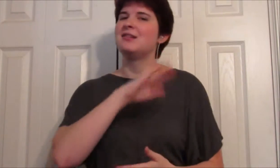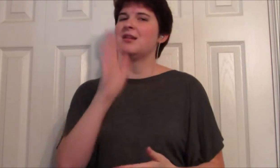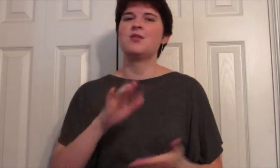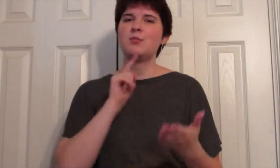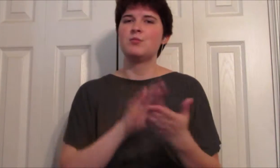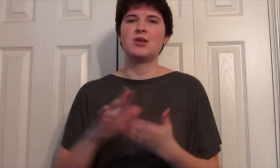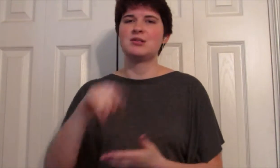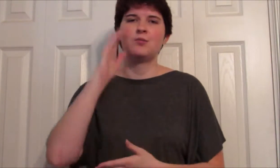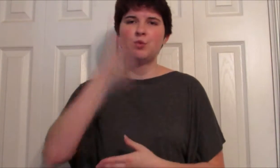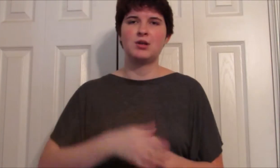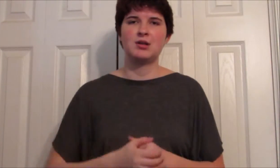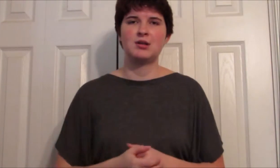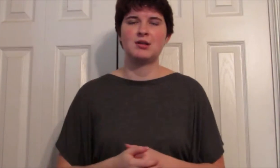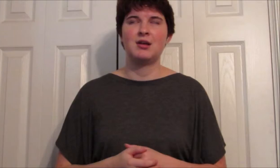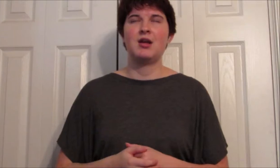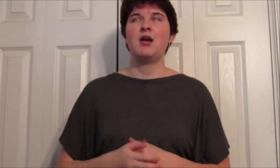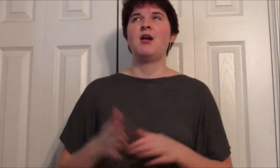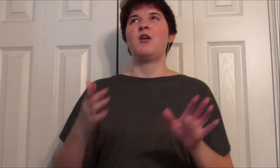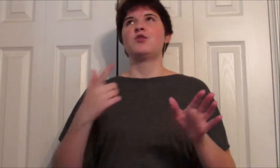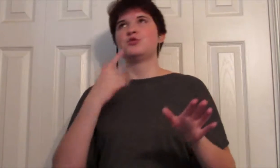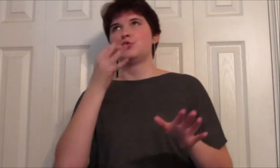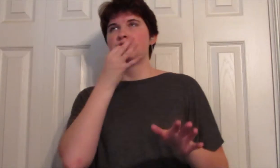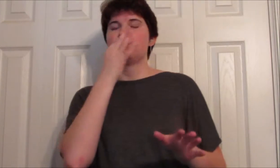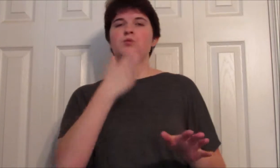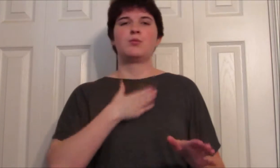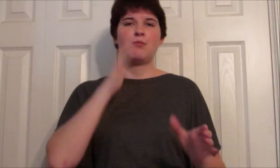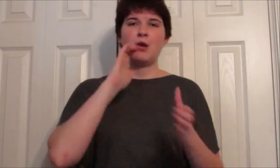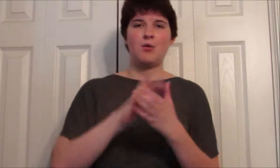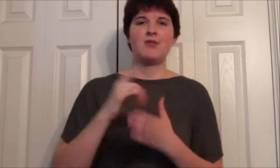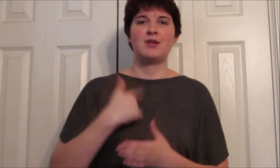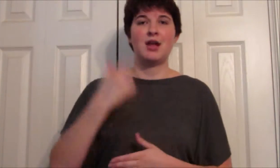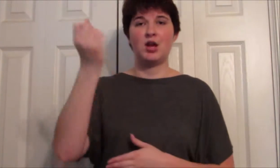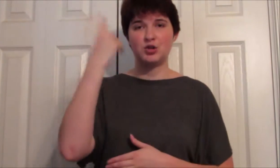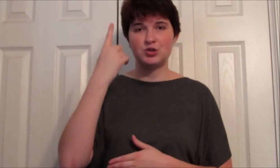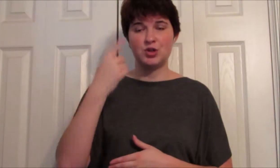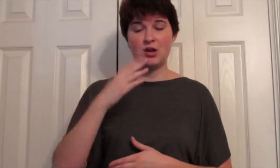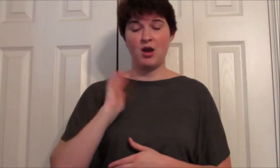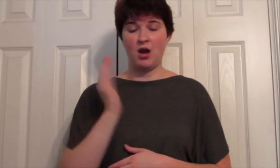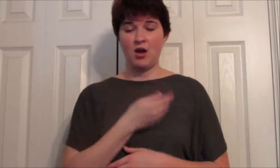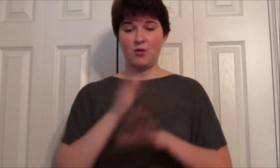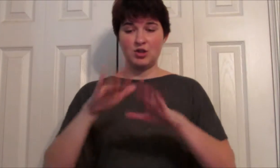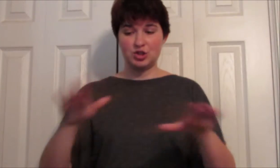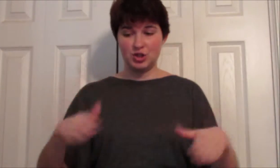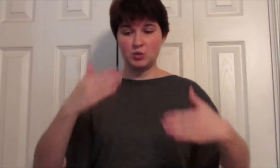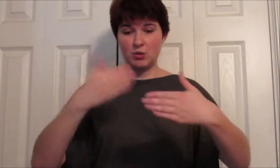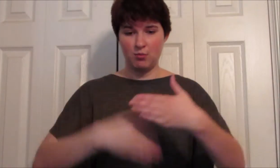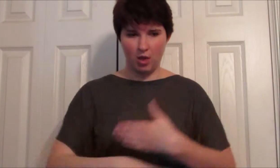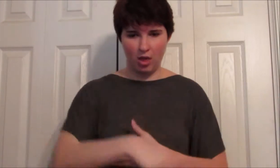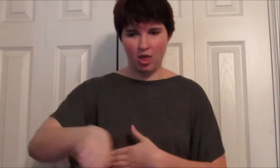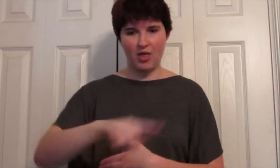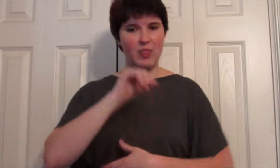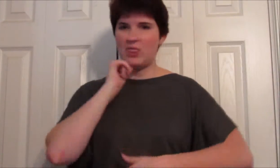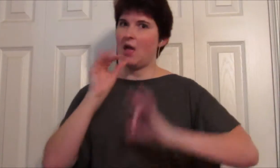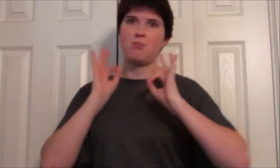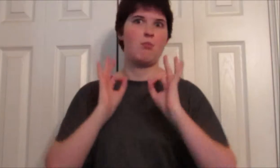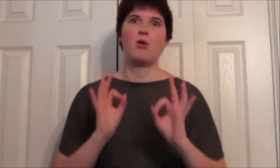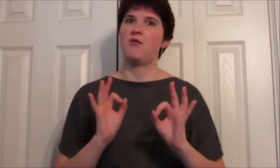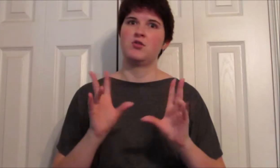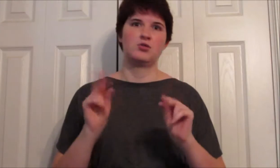praised them at all. It did not take long for my wife Jean and I to realize that we did not conceive nor give birth to perfect